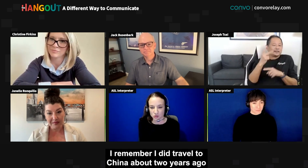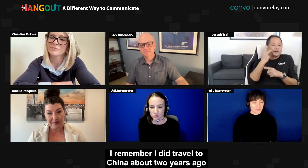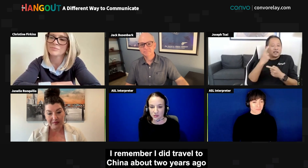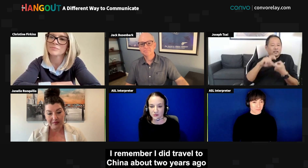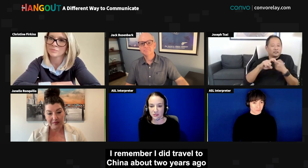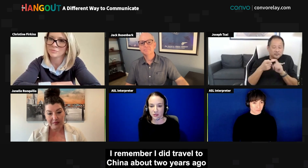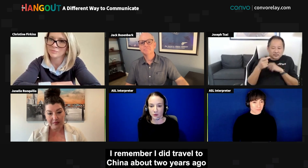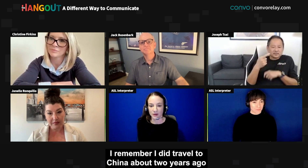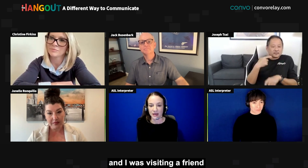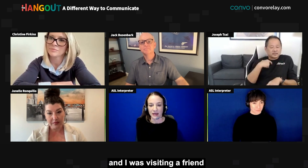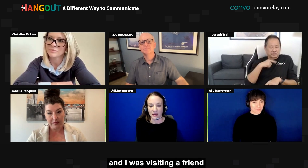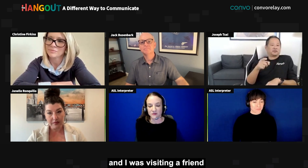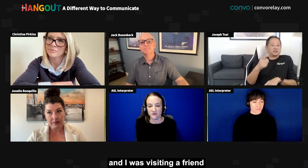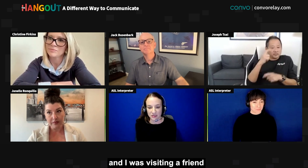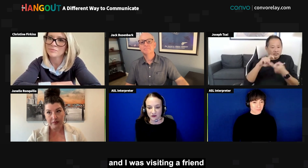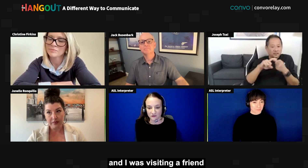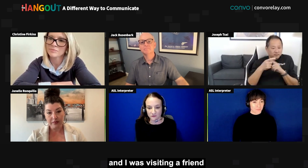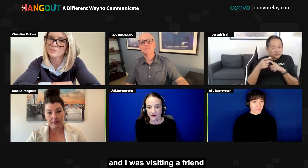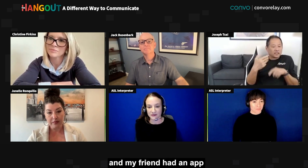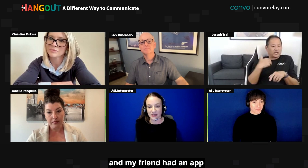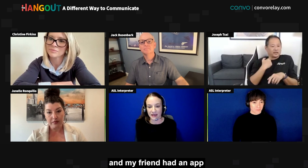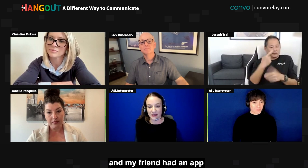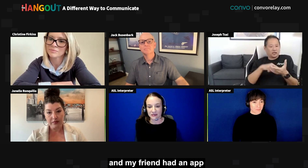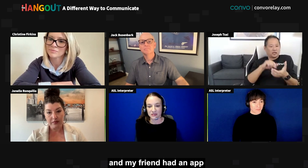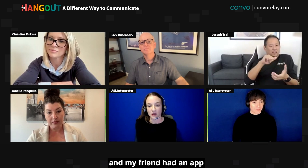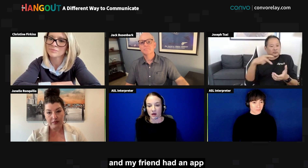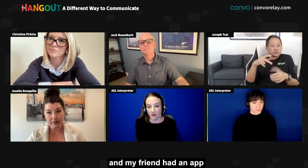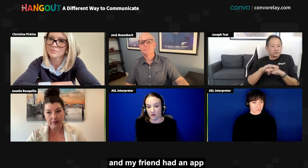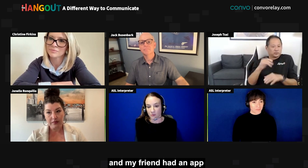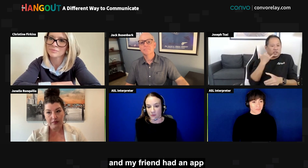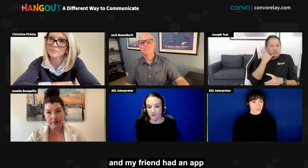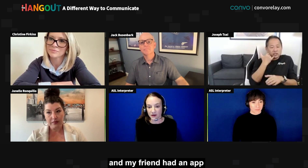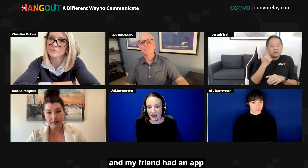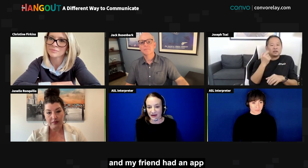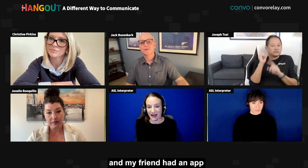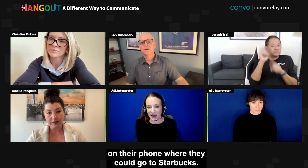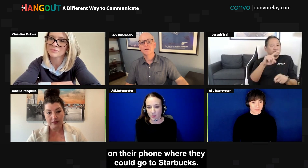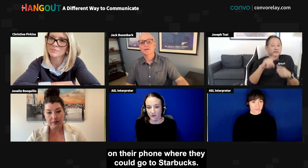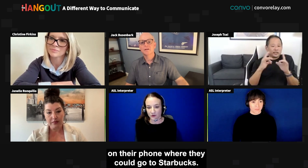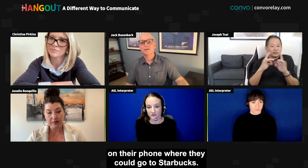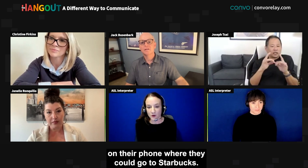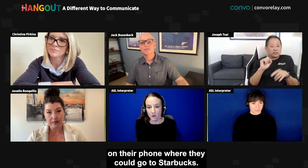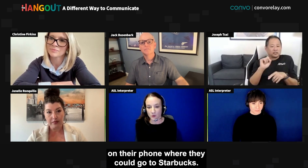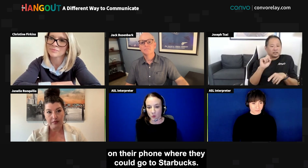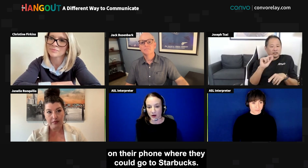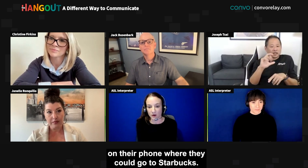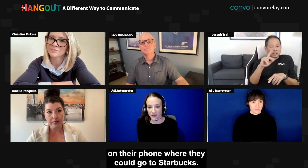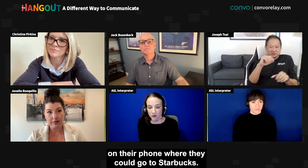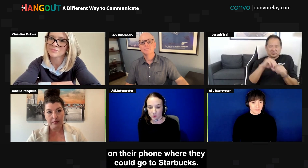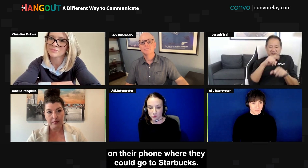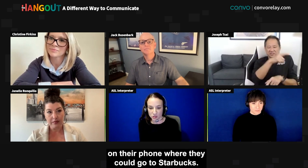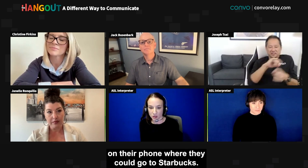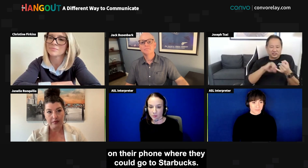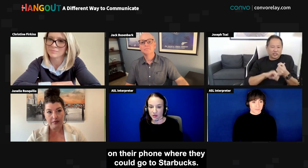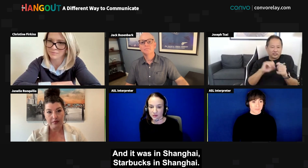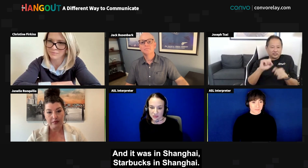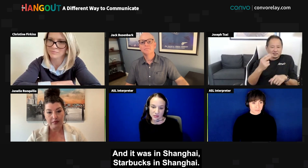2 years ago, and I was visiting a friend, and my friend had an app on their phone where they could go to Starbucks, and it